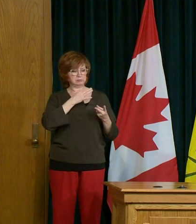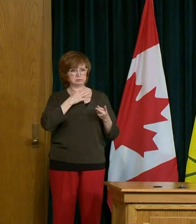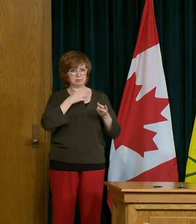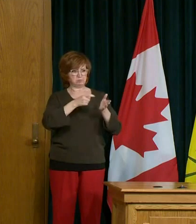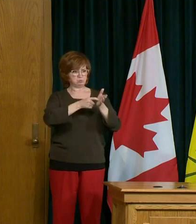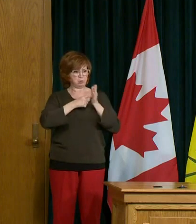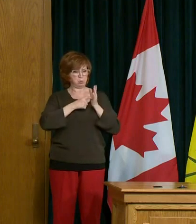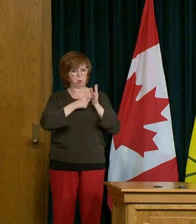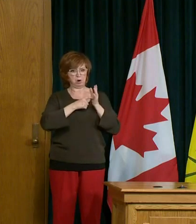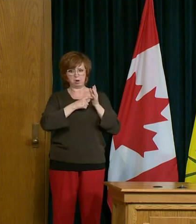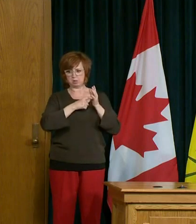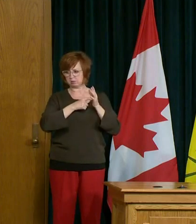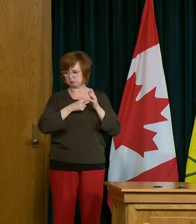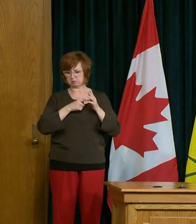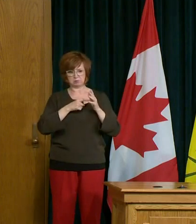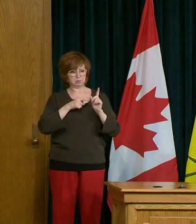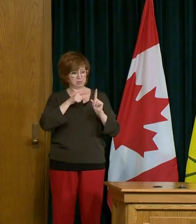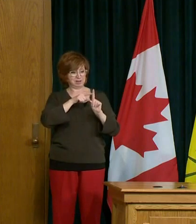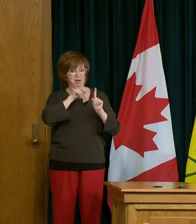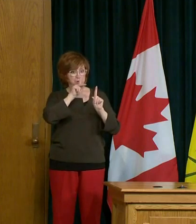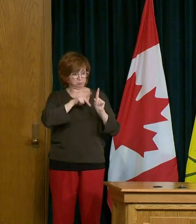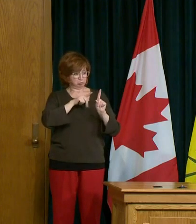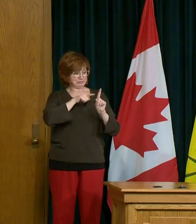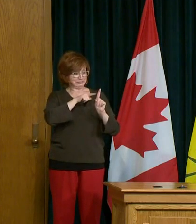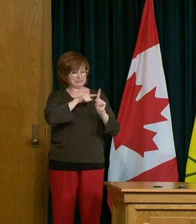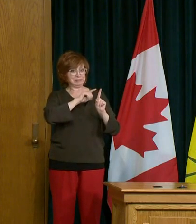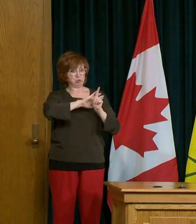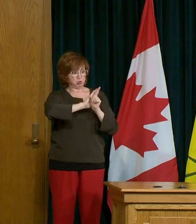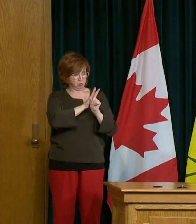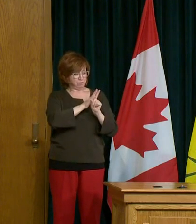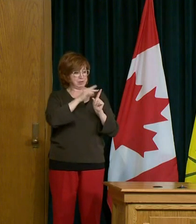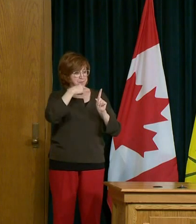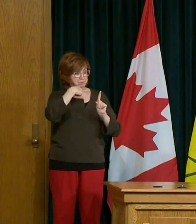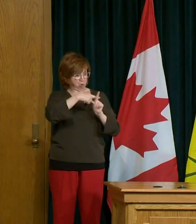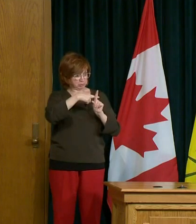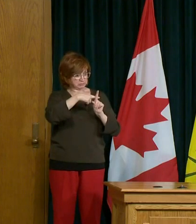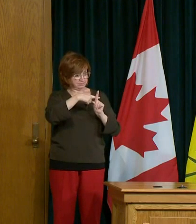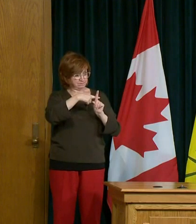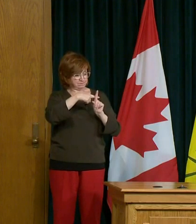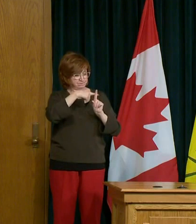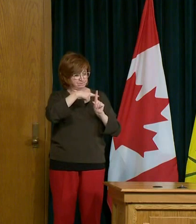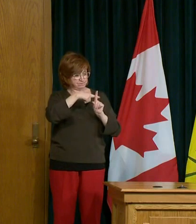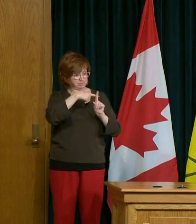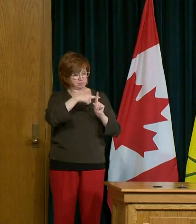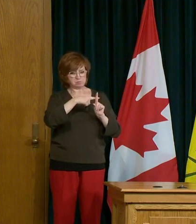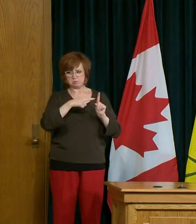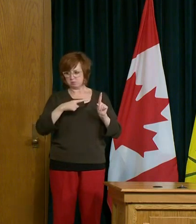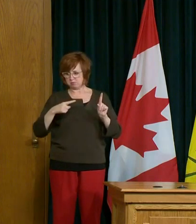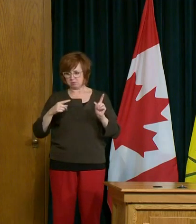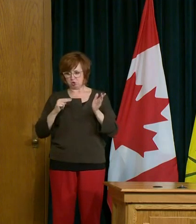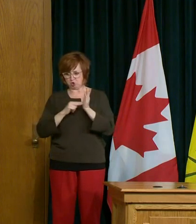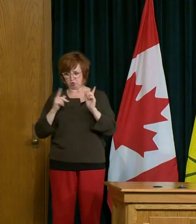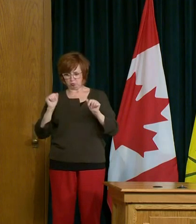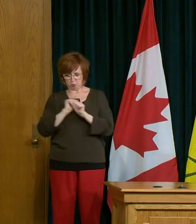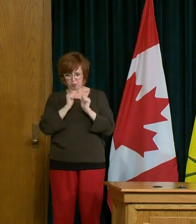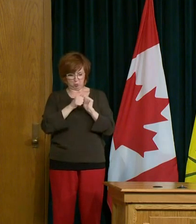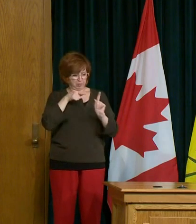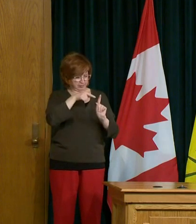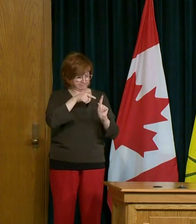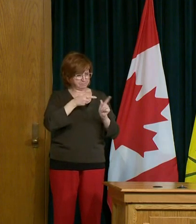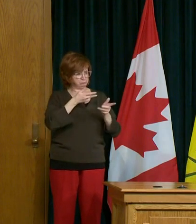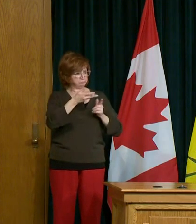including a nurse, who's been providing direct care to a patient with either COVID or presumed COVID status to be